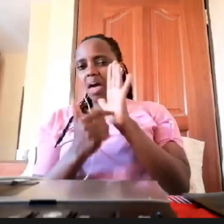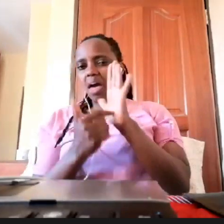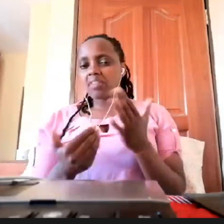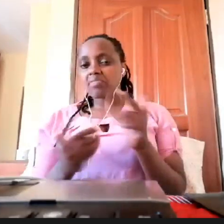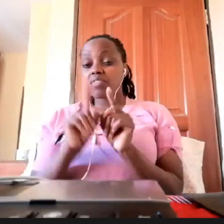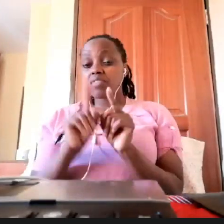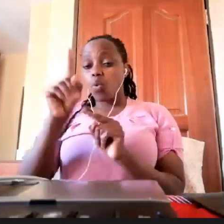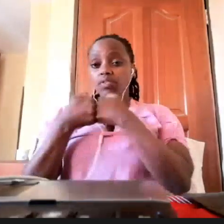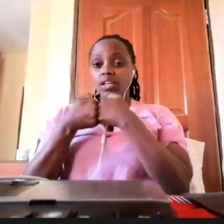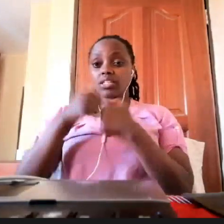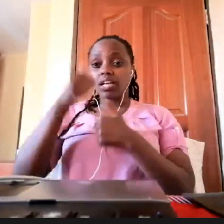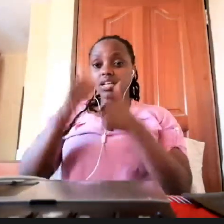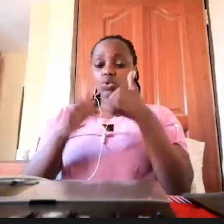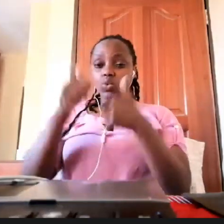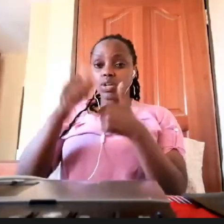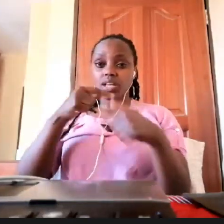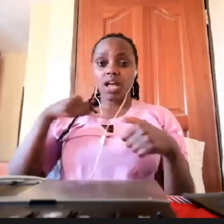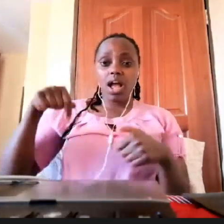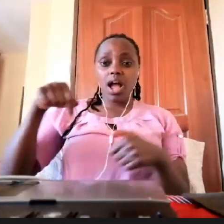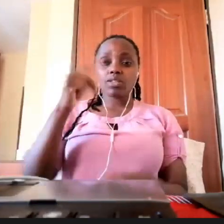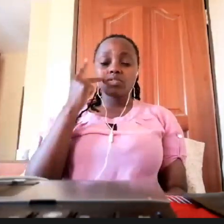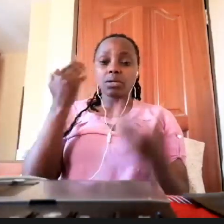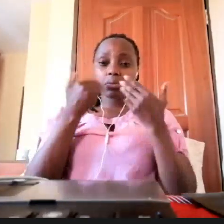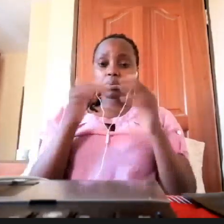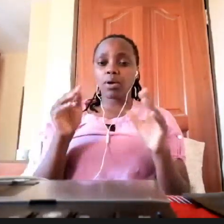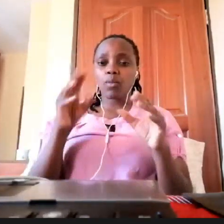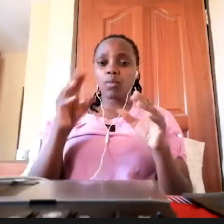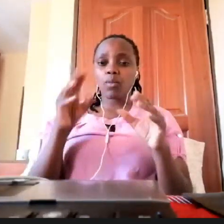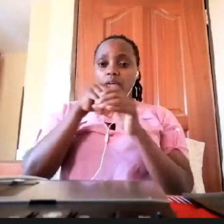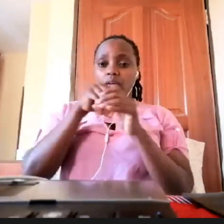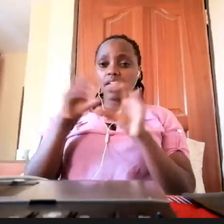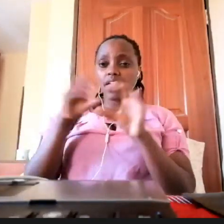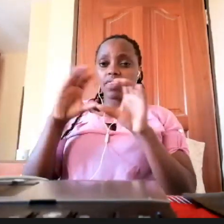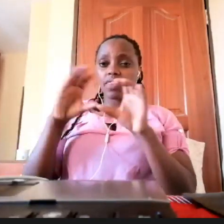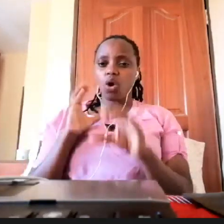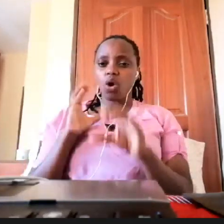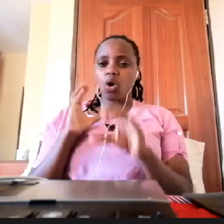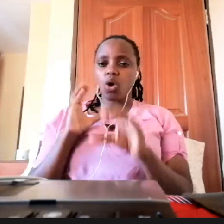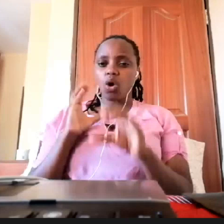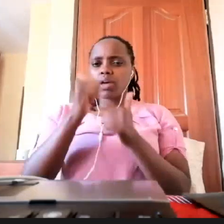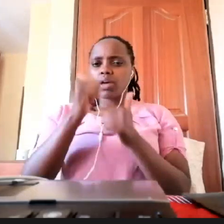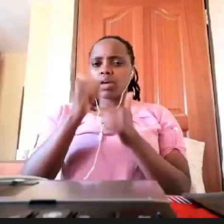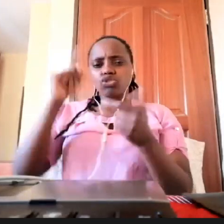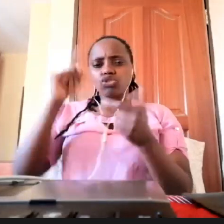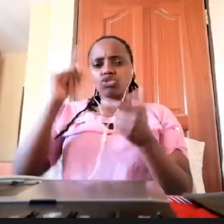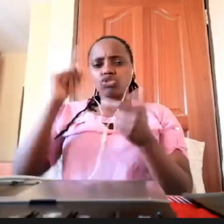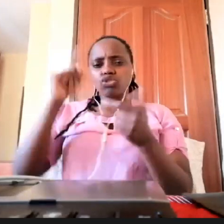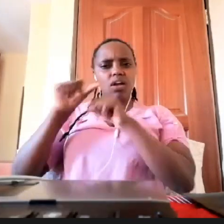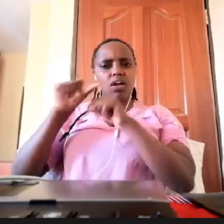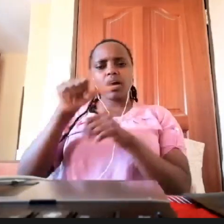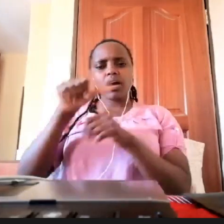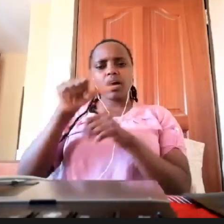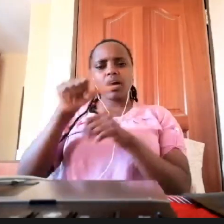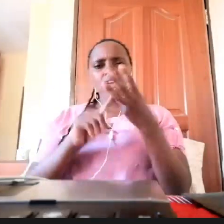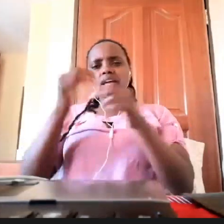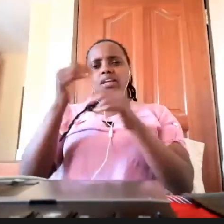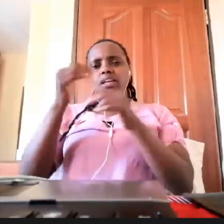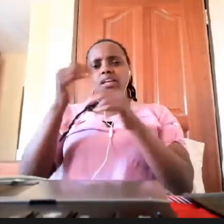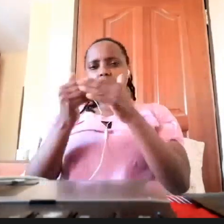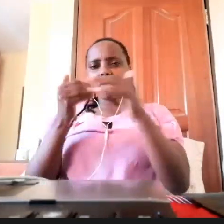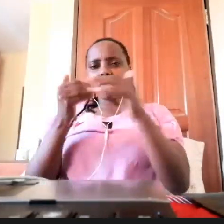also one of the challenges that we have noted within the committee. It's something that you may reflect on. The other issue, before I conclude,